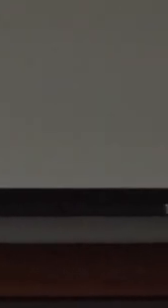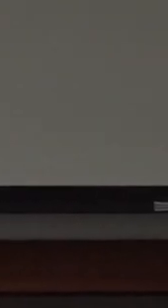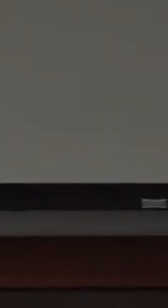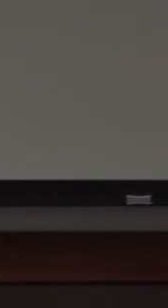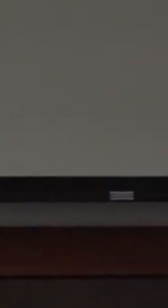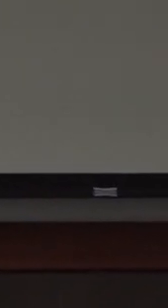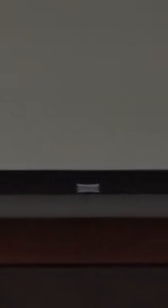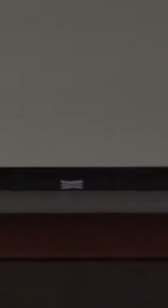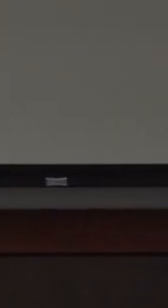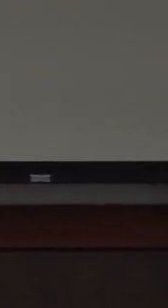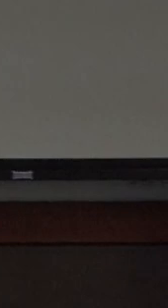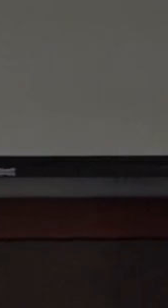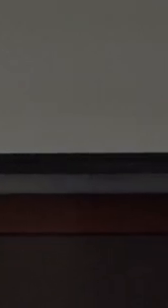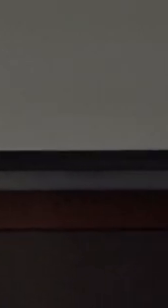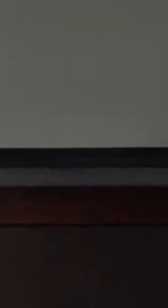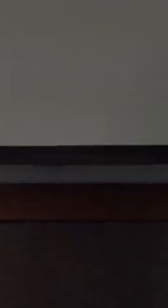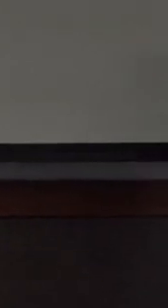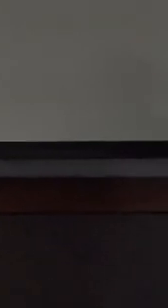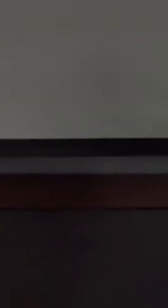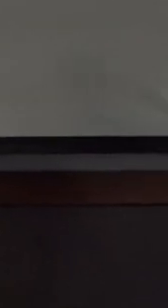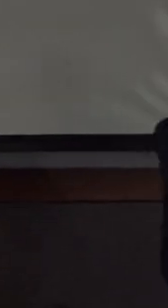All right, good morning, HeLa. Hi.